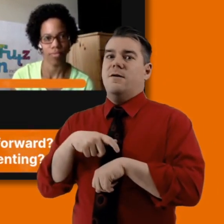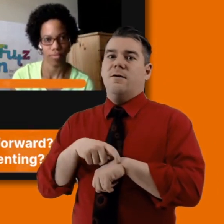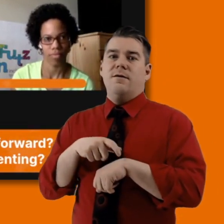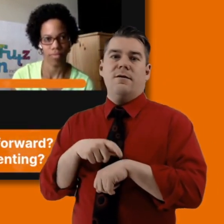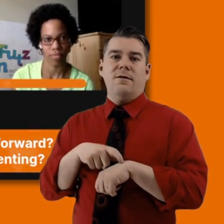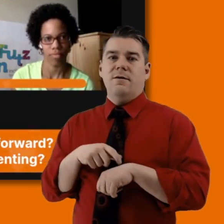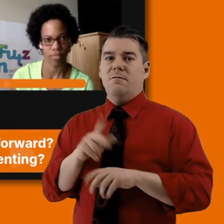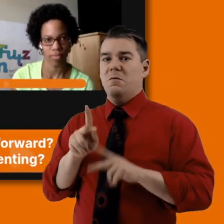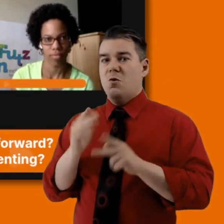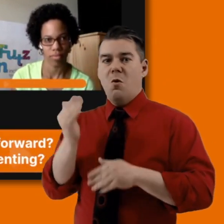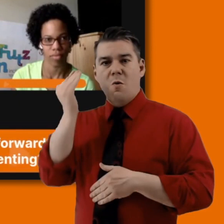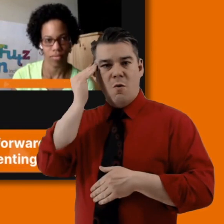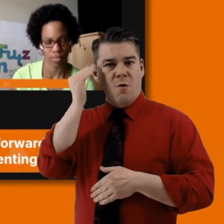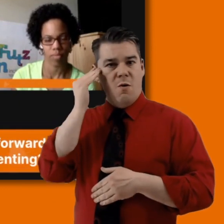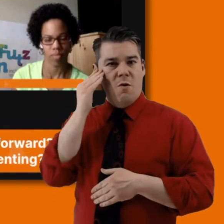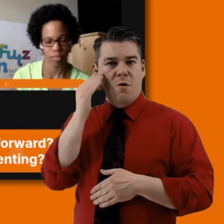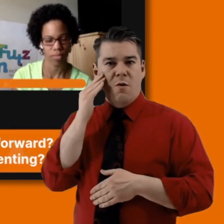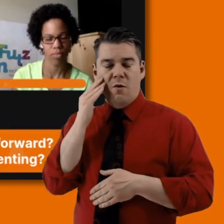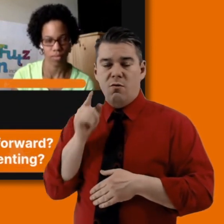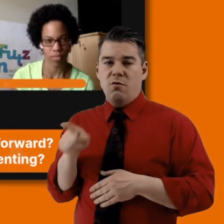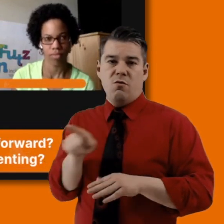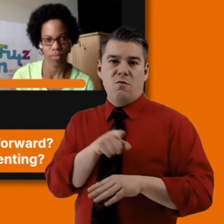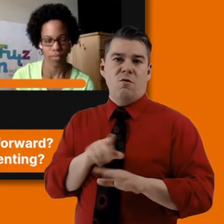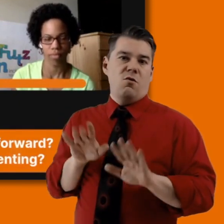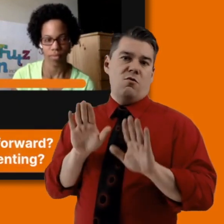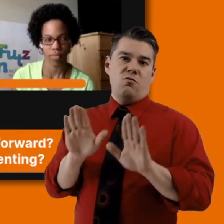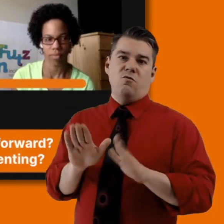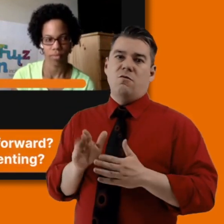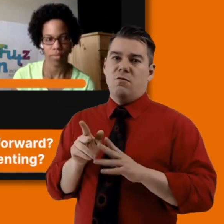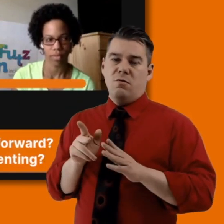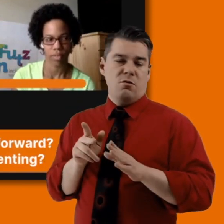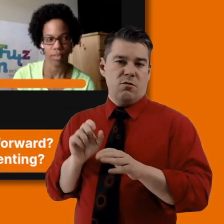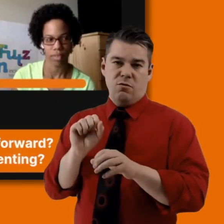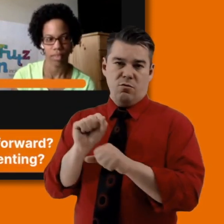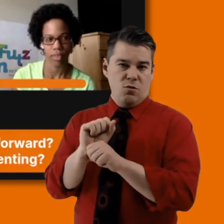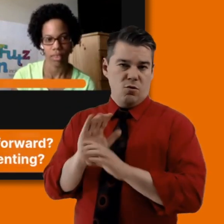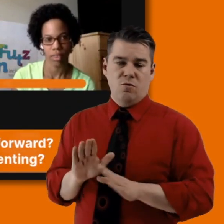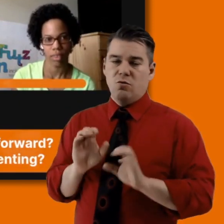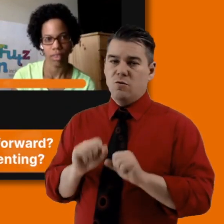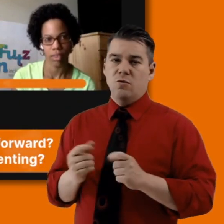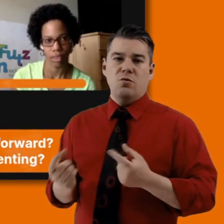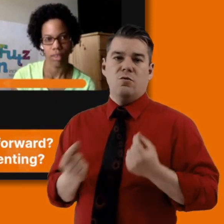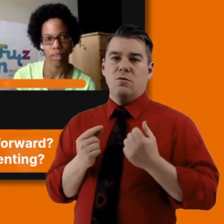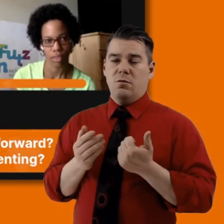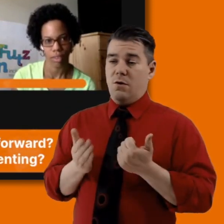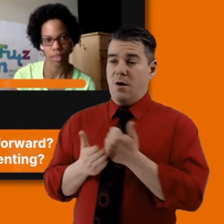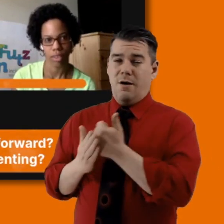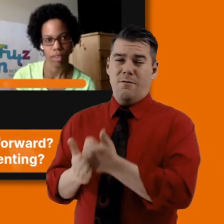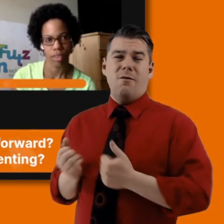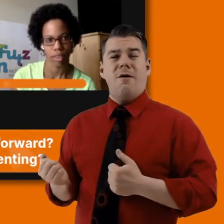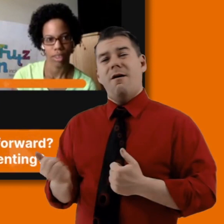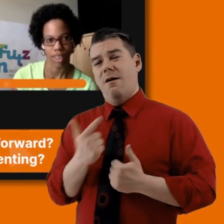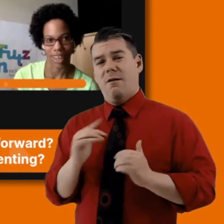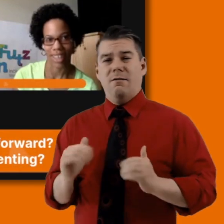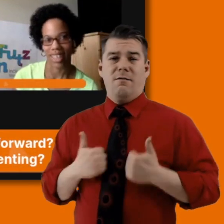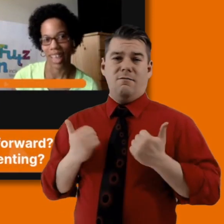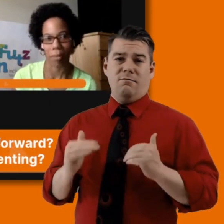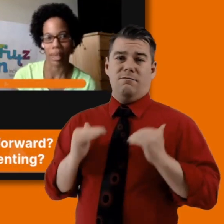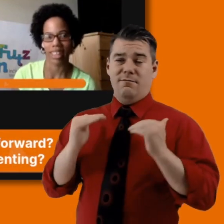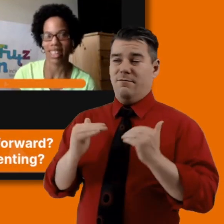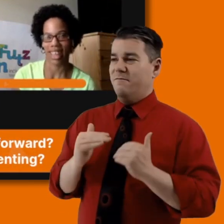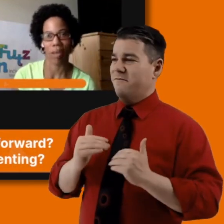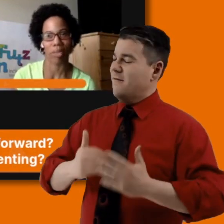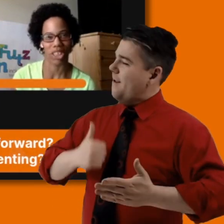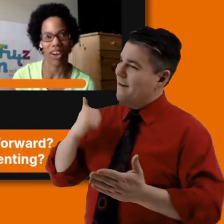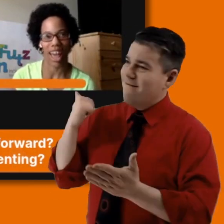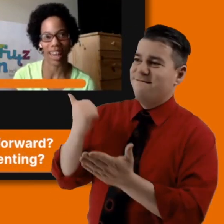know what these unbelievable practitioners do and how it can enhance the lives of everyone. Yes,